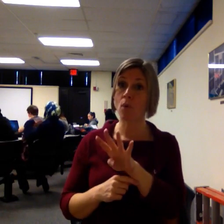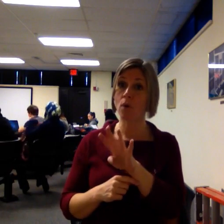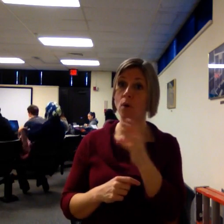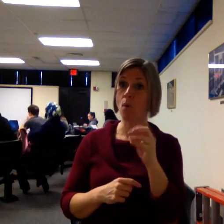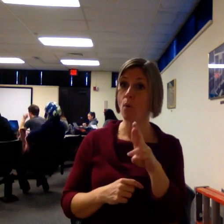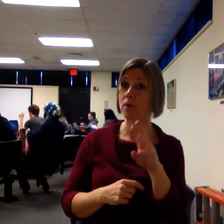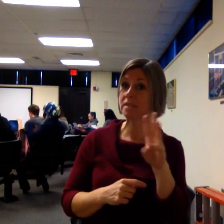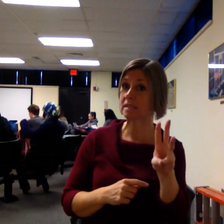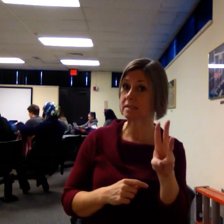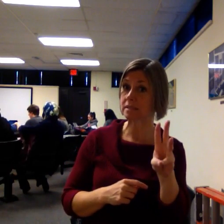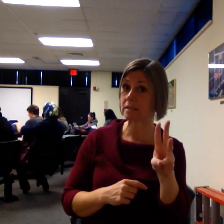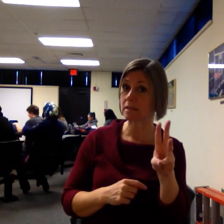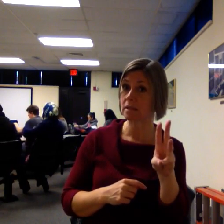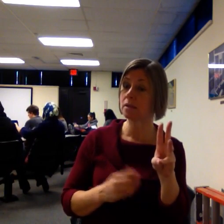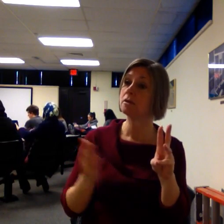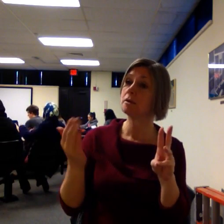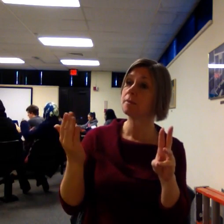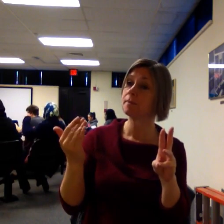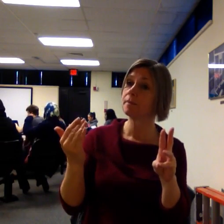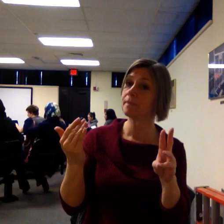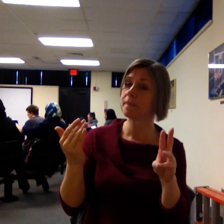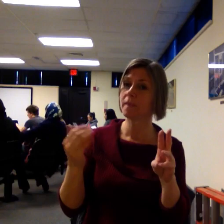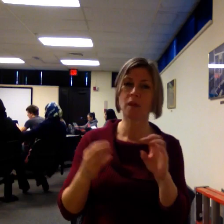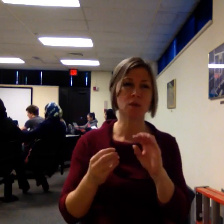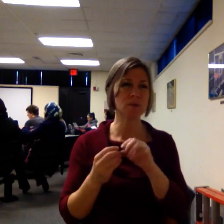are going through? Sure. You said number 6 on Lowe's, you said it's not